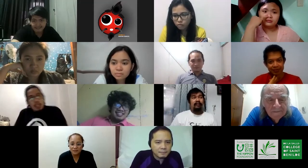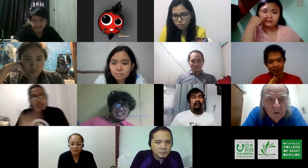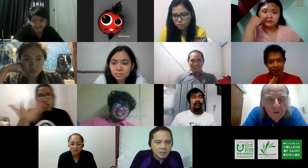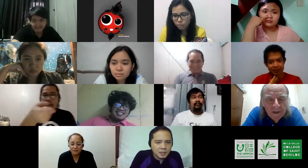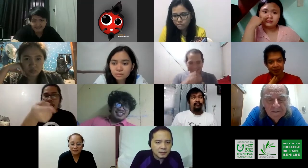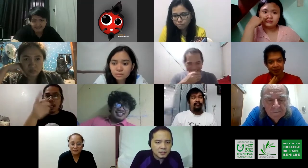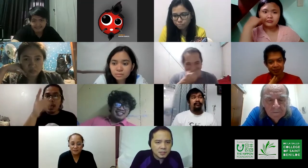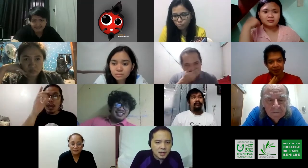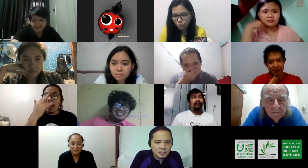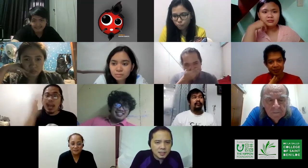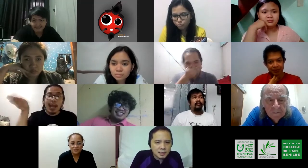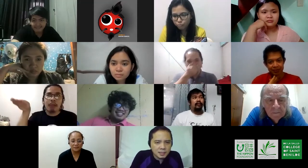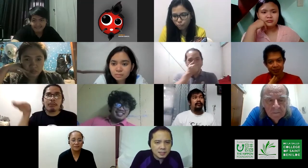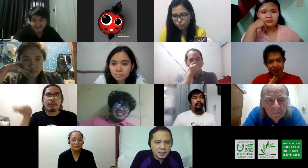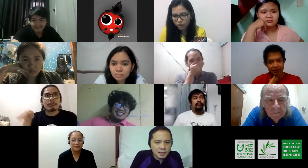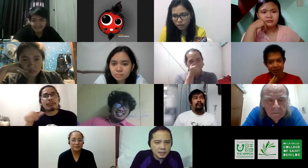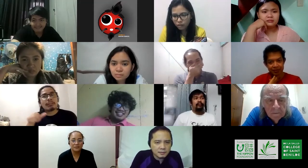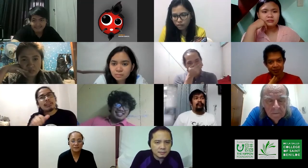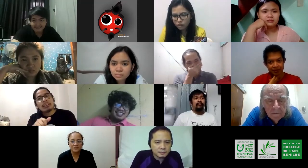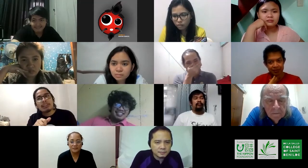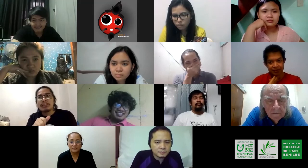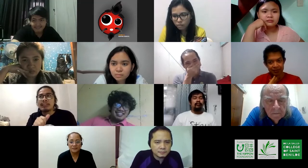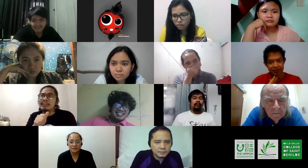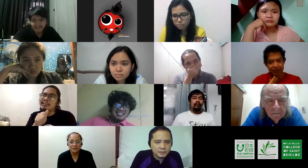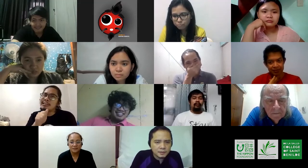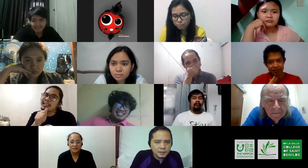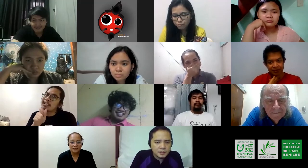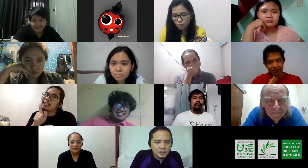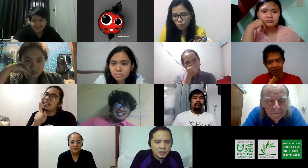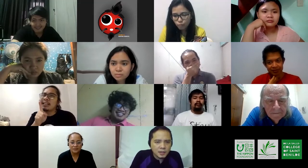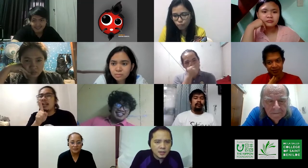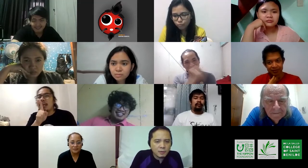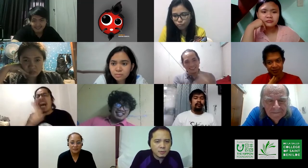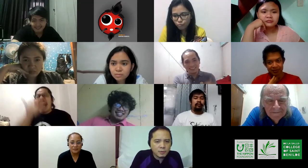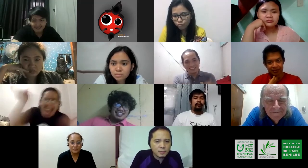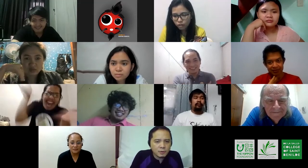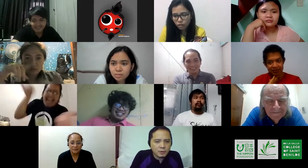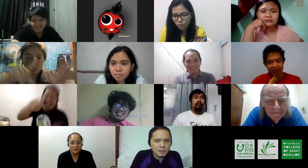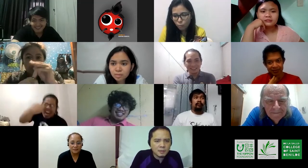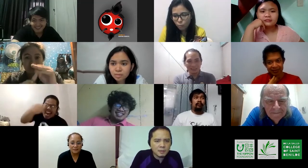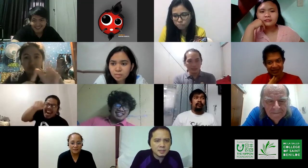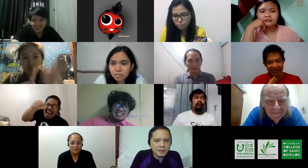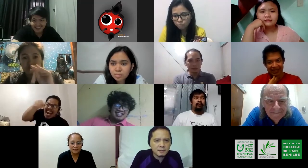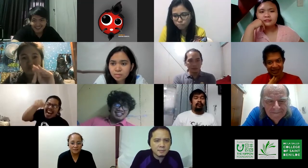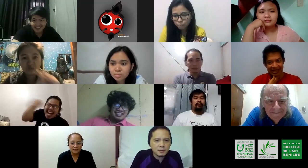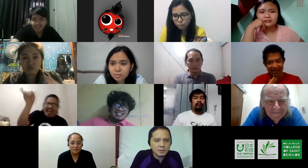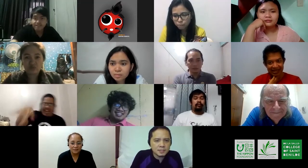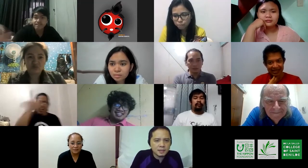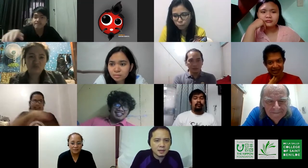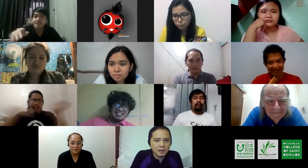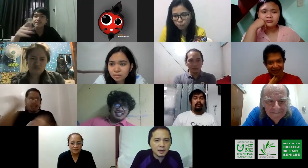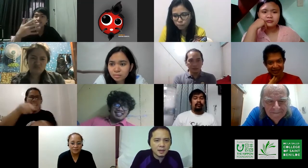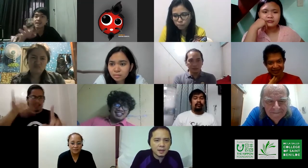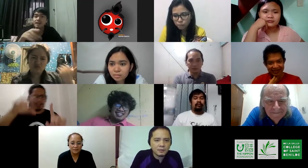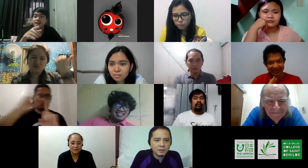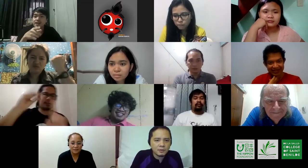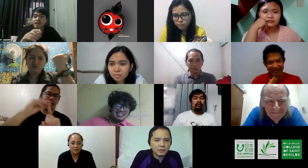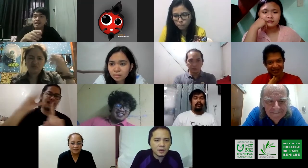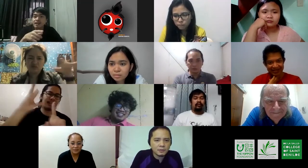Okay. And Shak saying, you know, when we were talking about this, everybody was like, I don't know. So